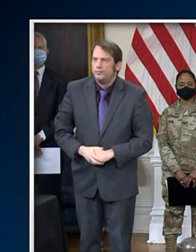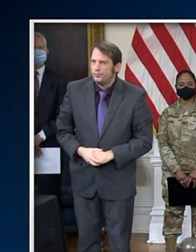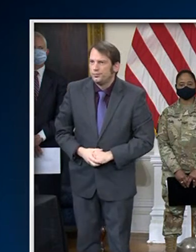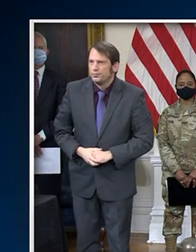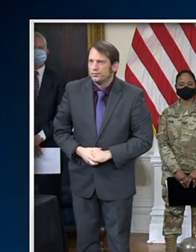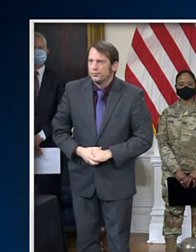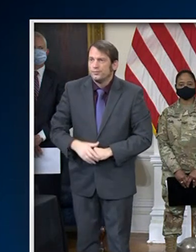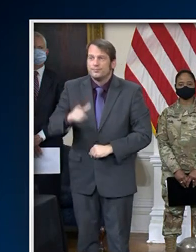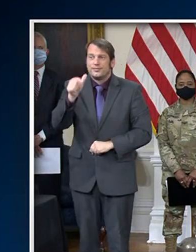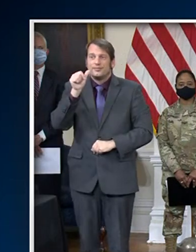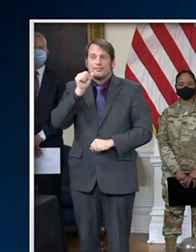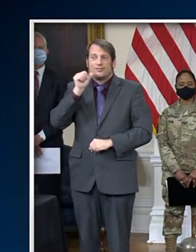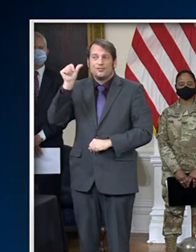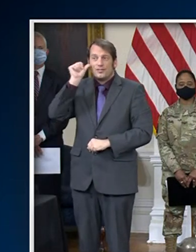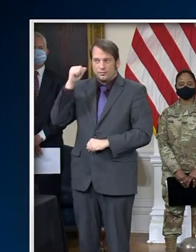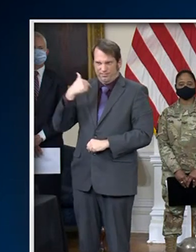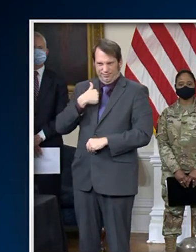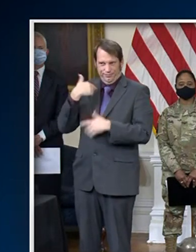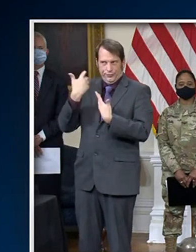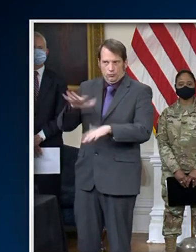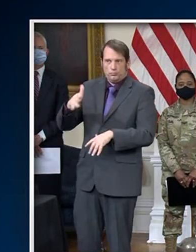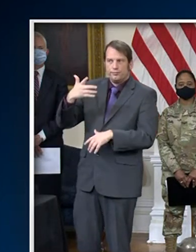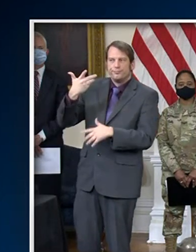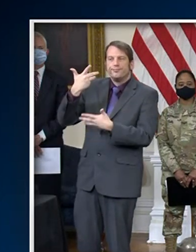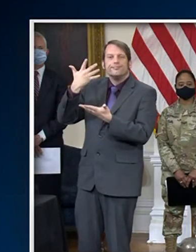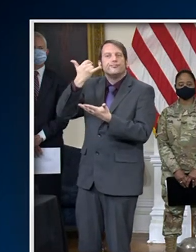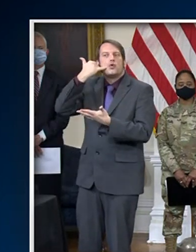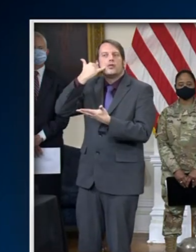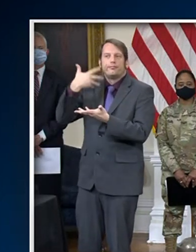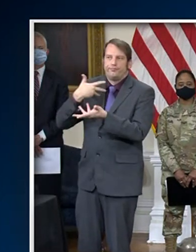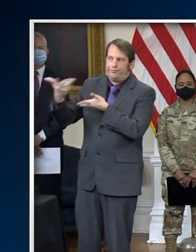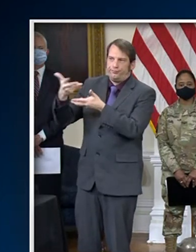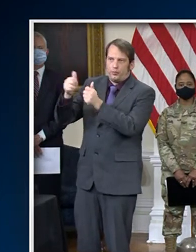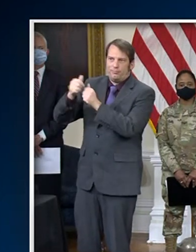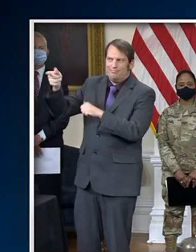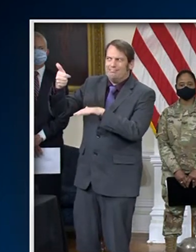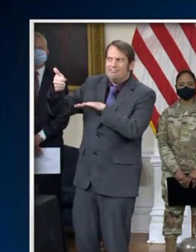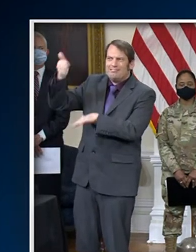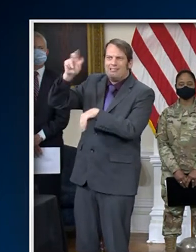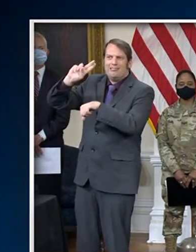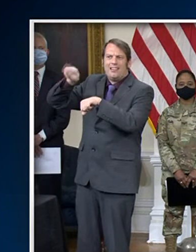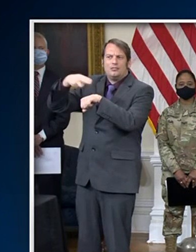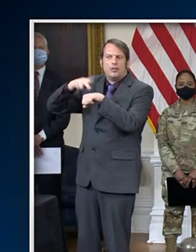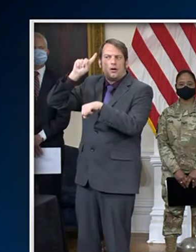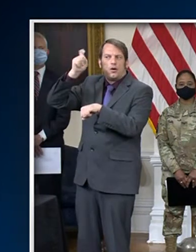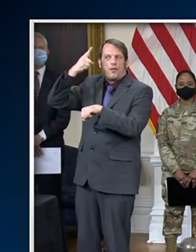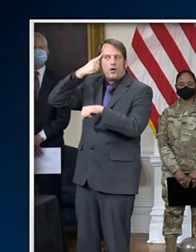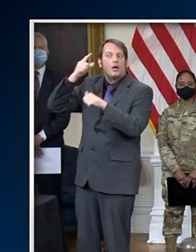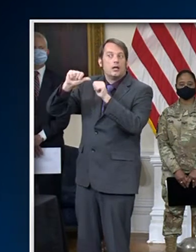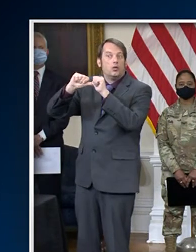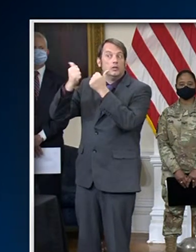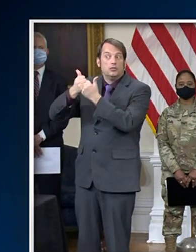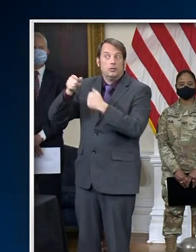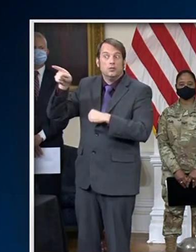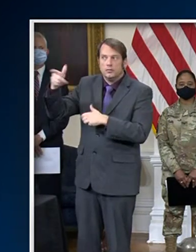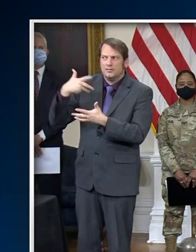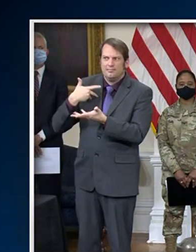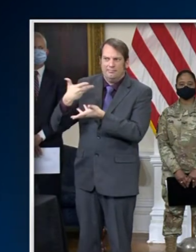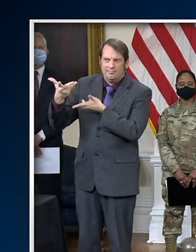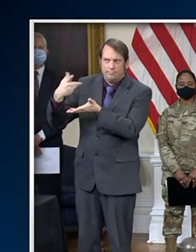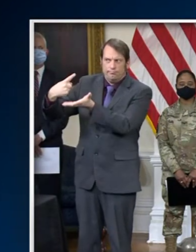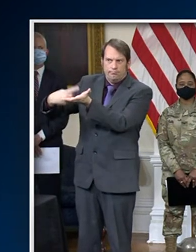was part of a call with the Executive Committee of the National Governors Association. As a result of that discussion,